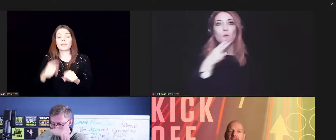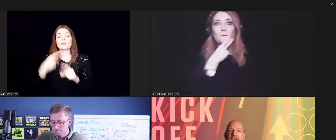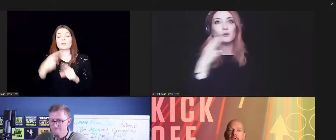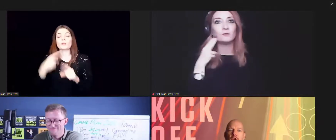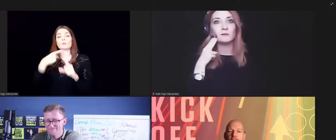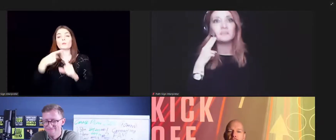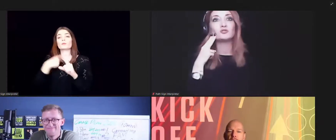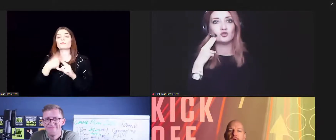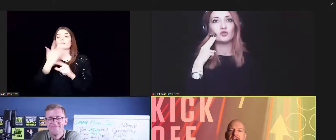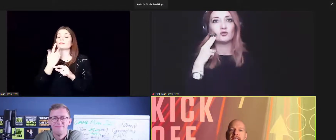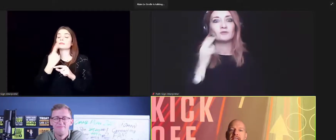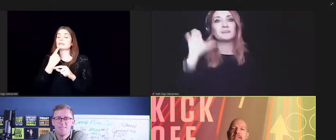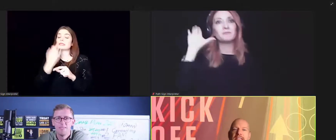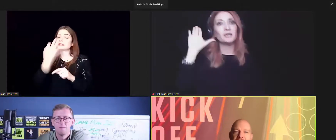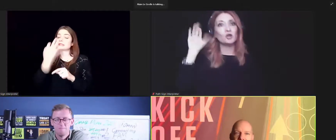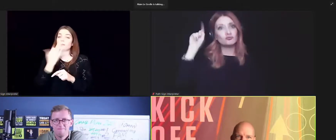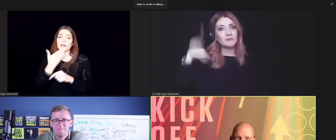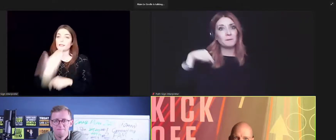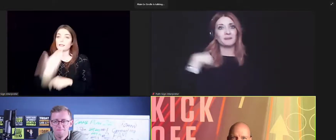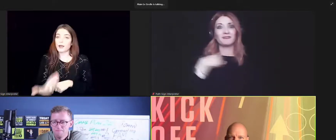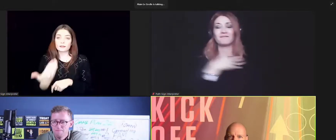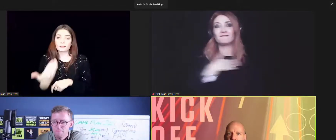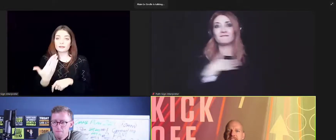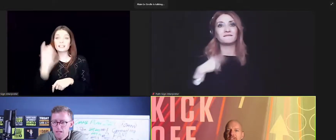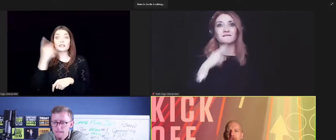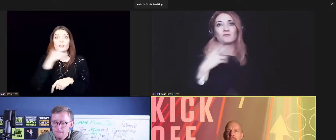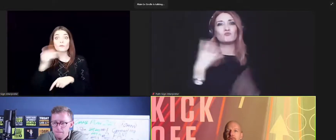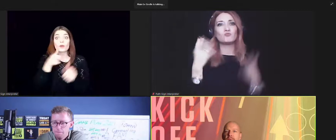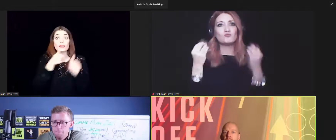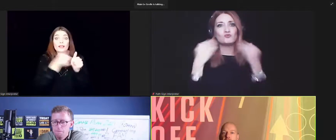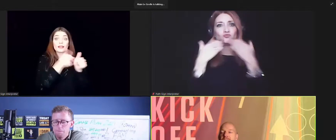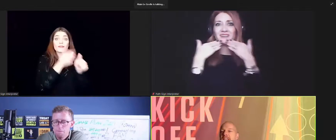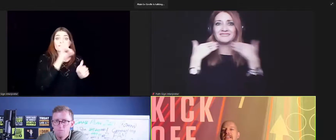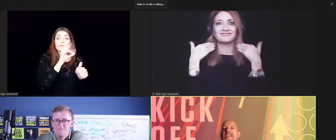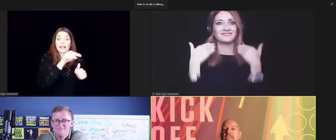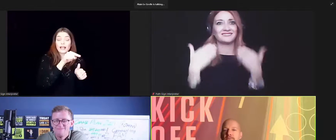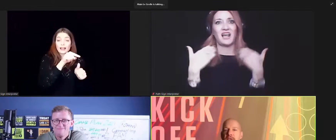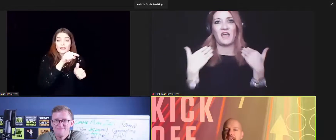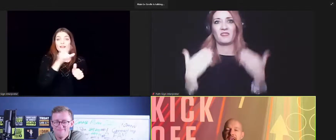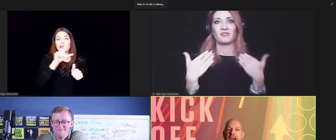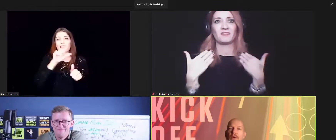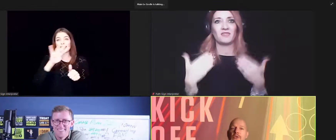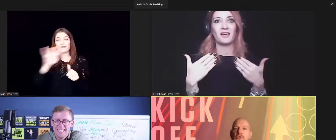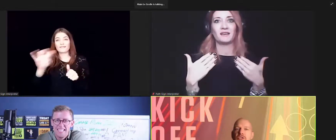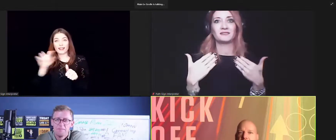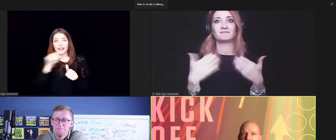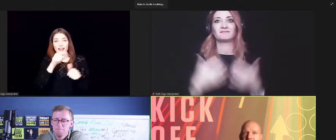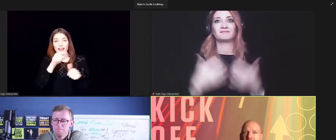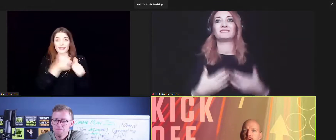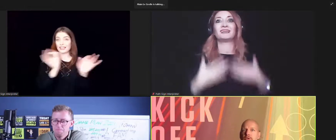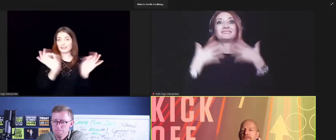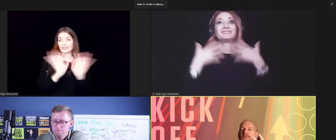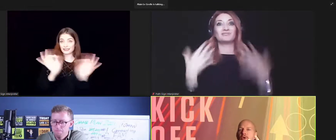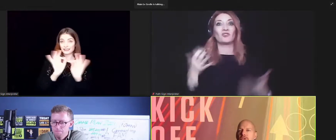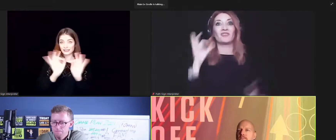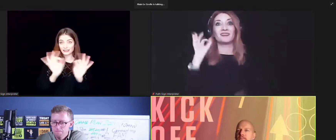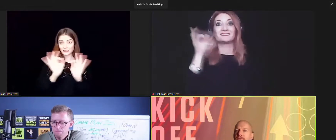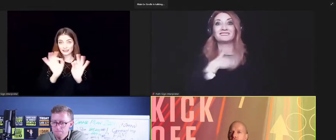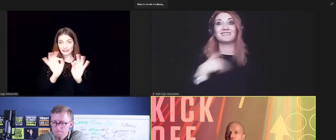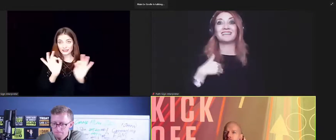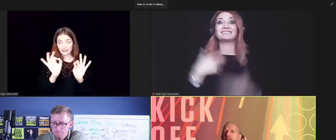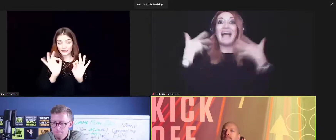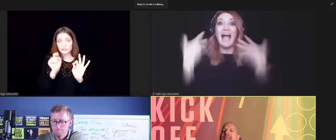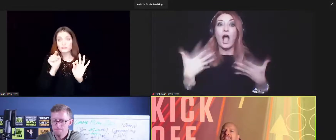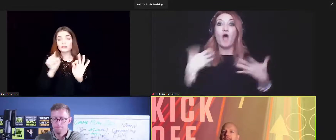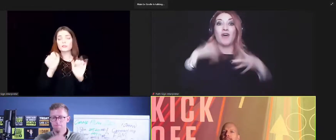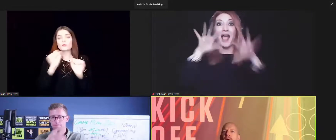him, give a couple of friends that they are following him. This is so much important. The next thing, I want to say thank you to the